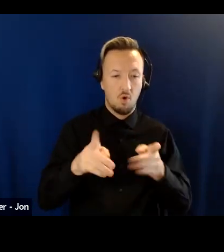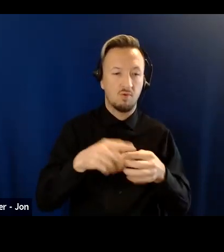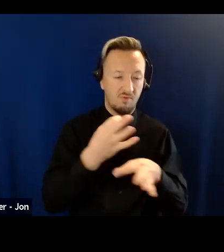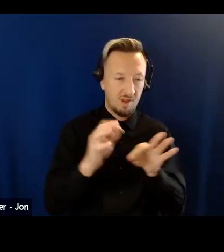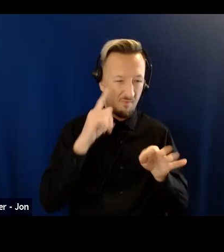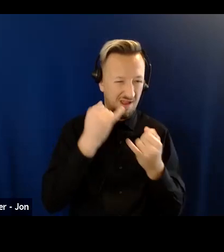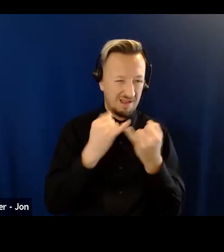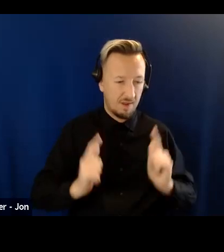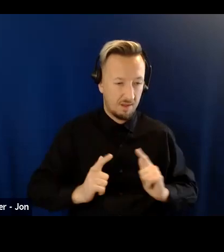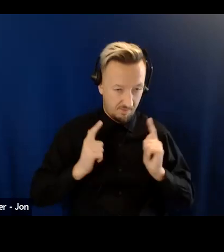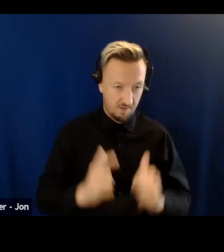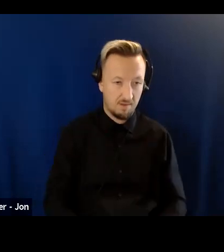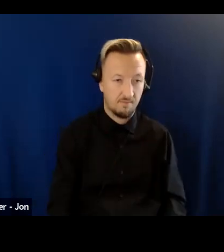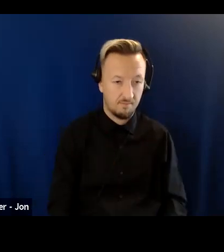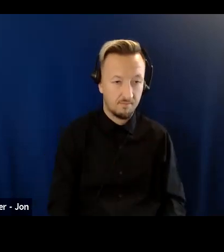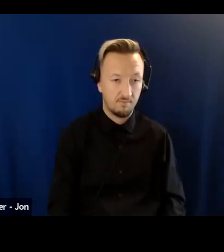Living.